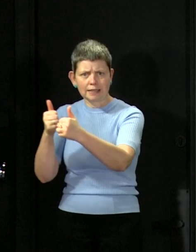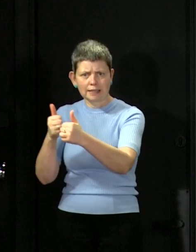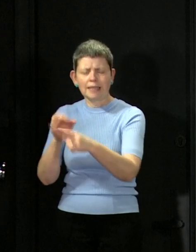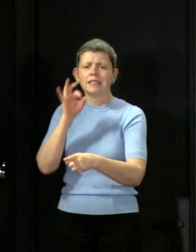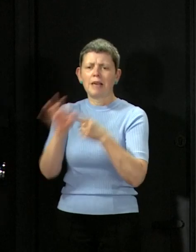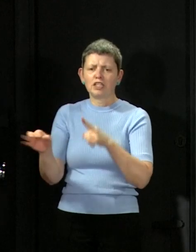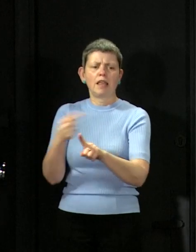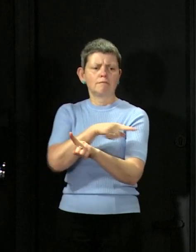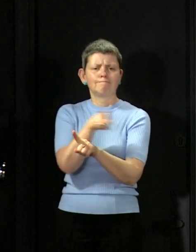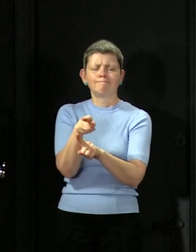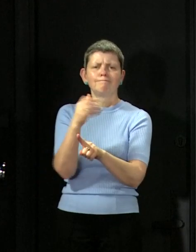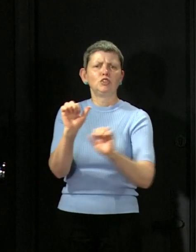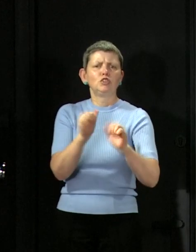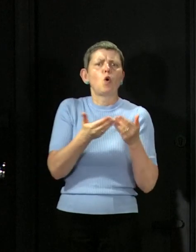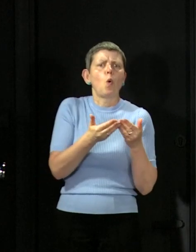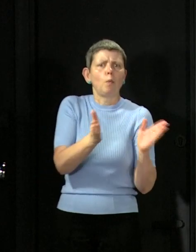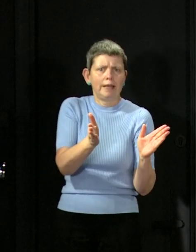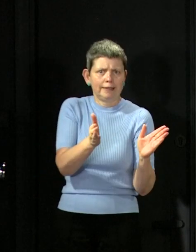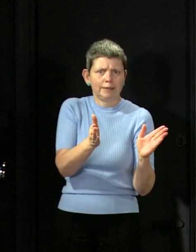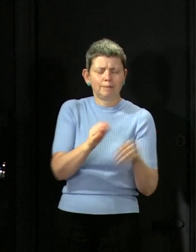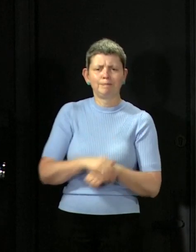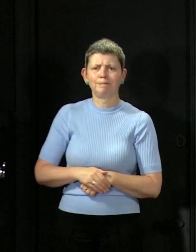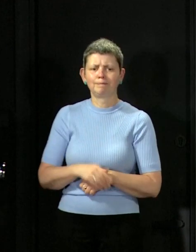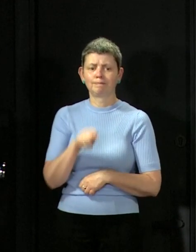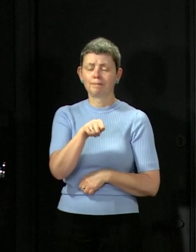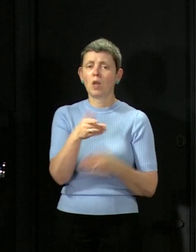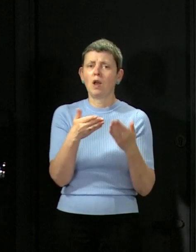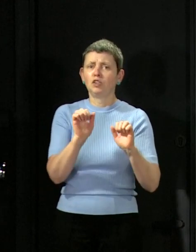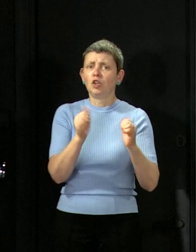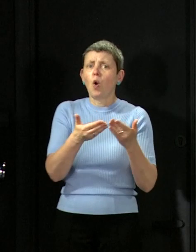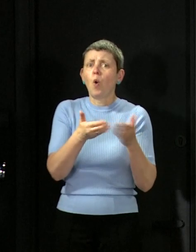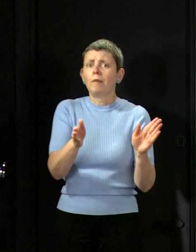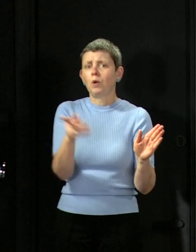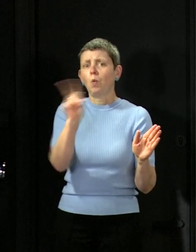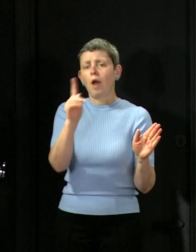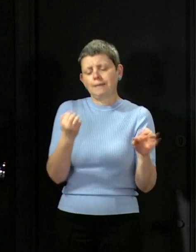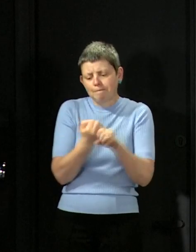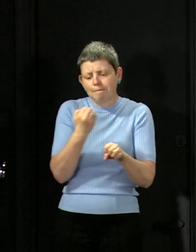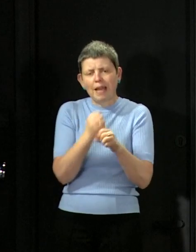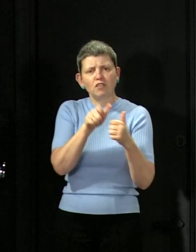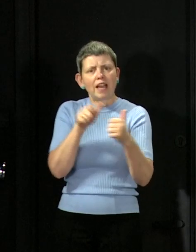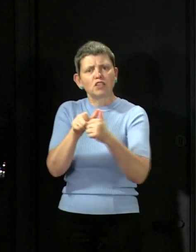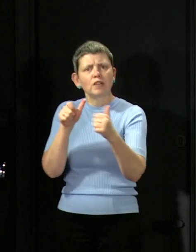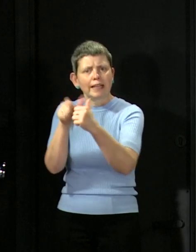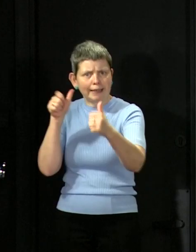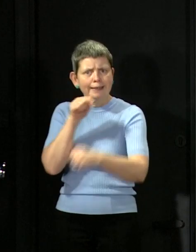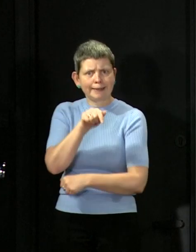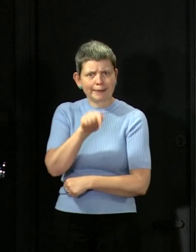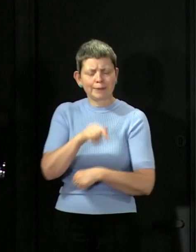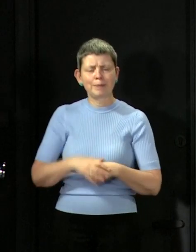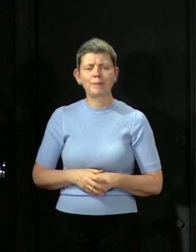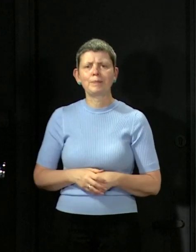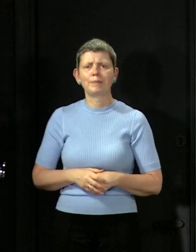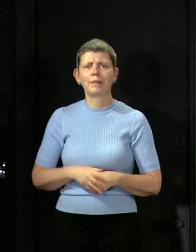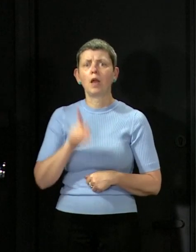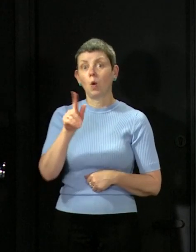to reopen. One of those is, of course, our manufacturing sector, and that's what I want to briefly touch on now. We